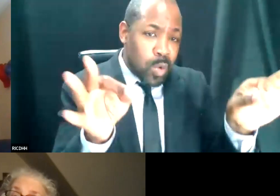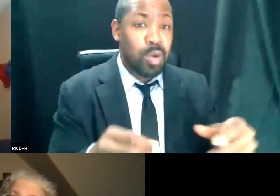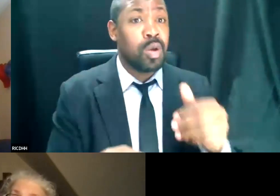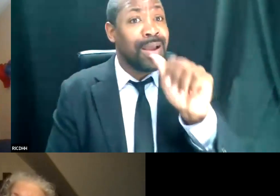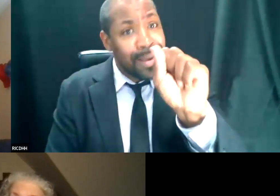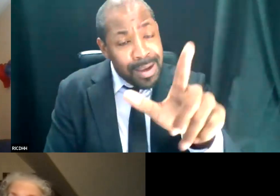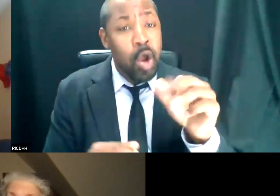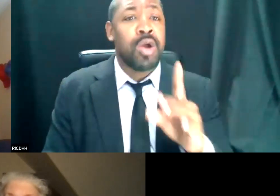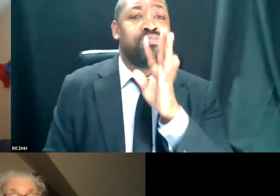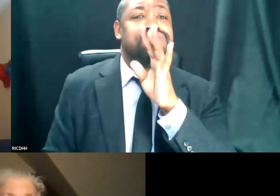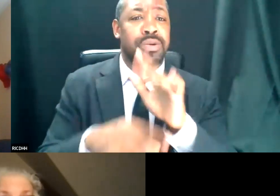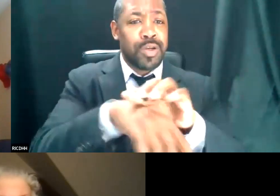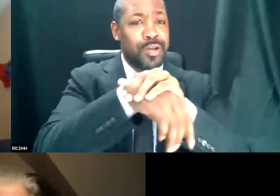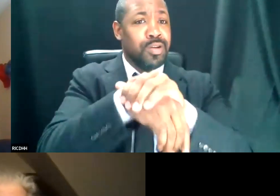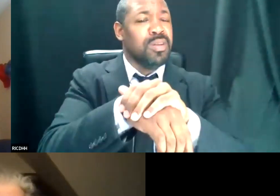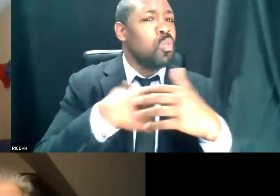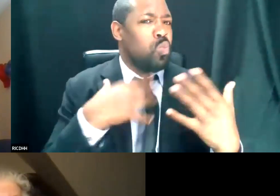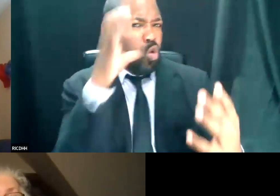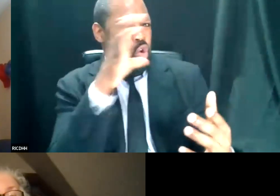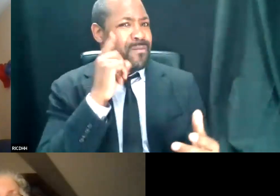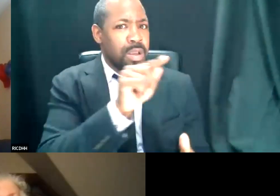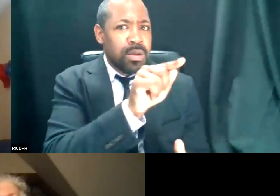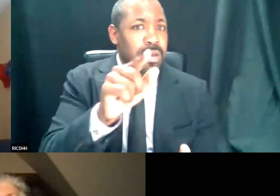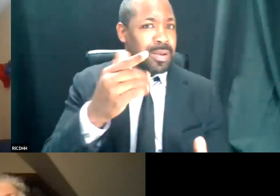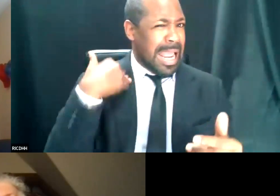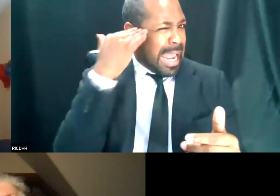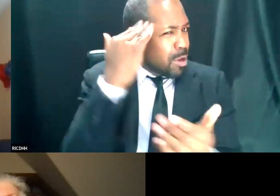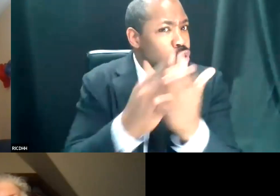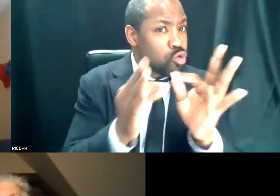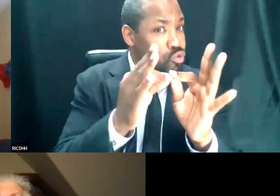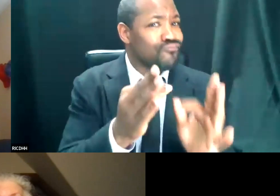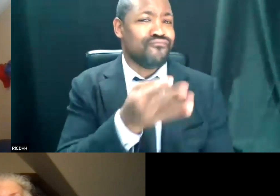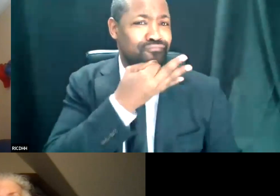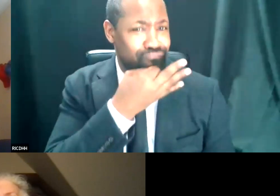who can communicate in a spoken foreign language as well as ASL and English.